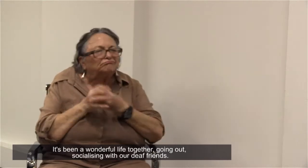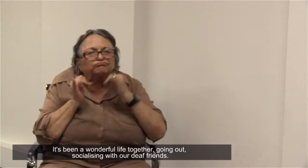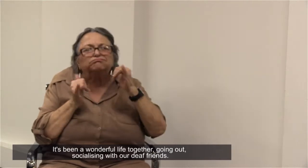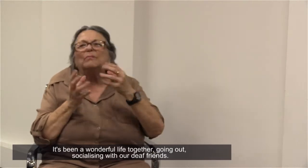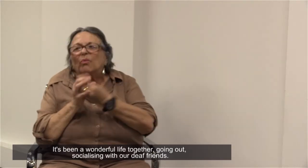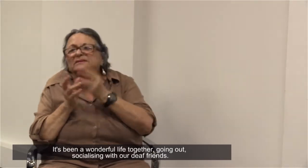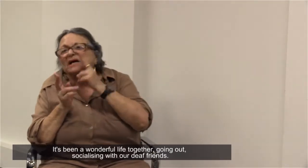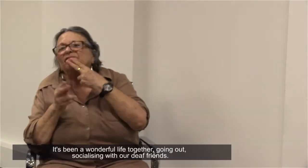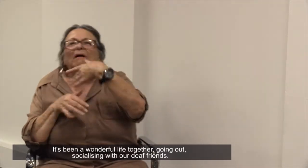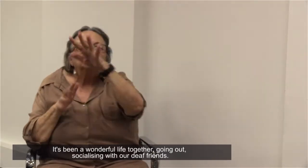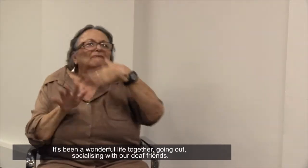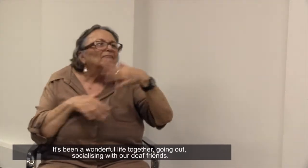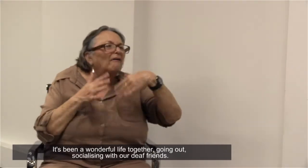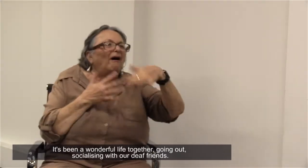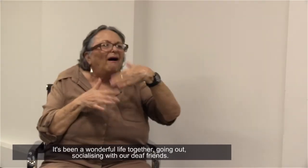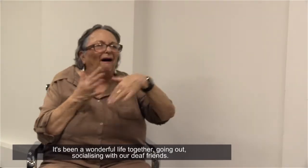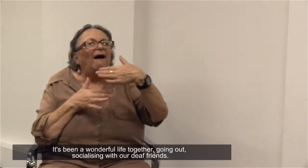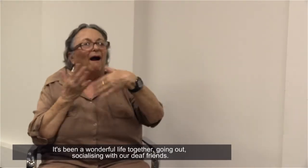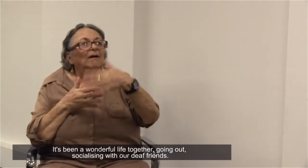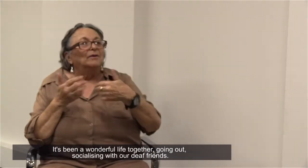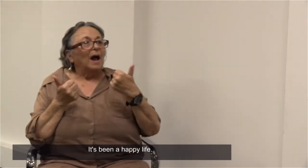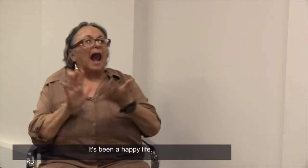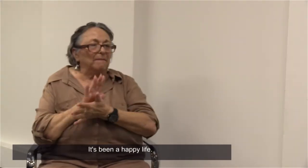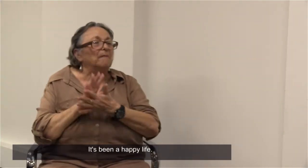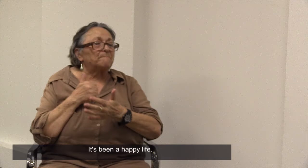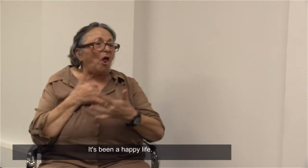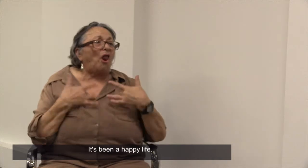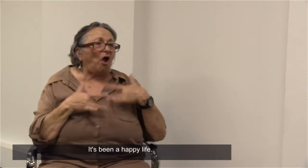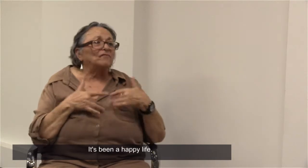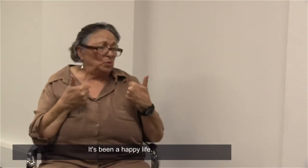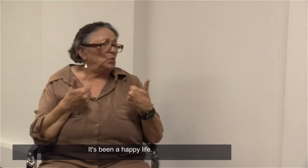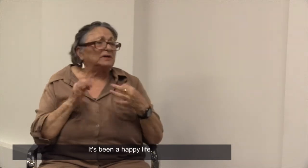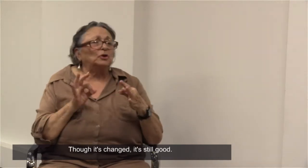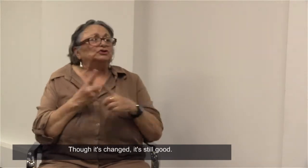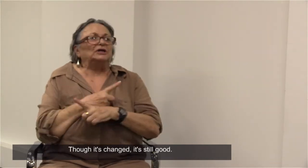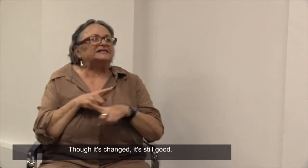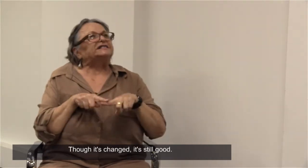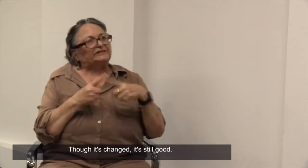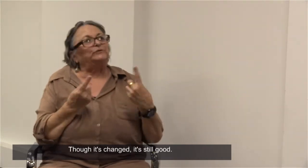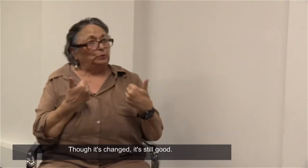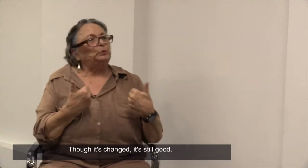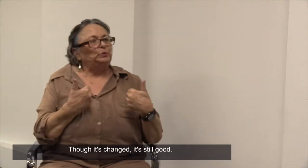out, socialising with our deaf friends. It's been a happy life. Though it's changed, it's still